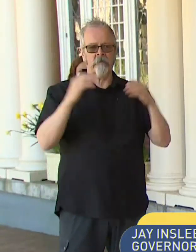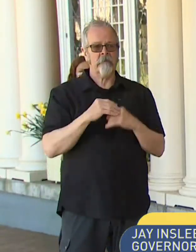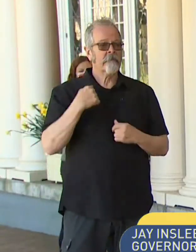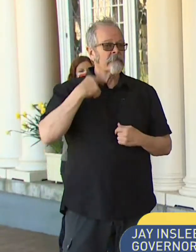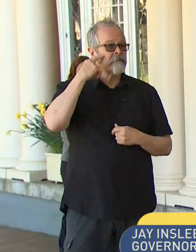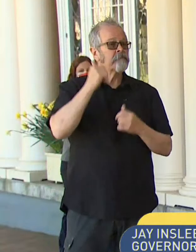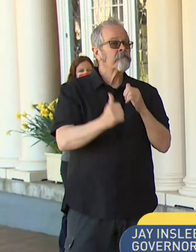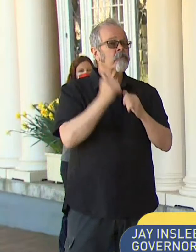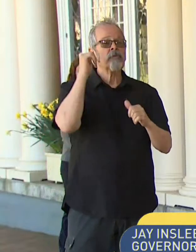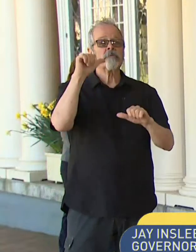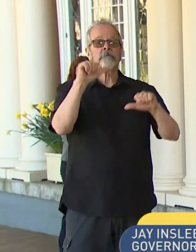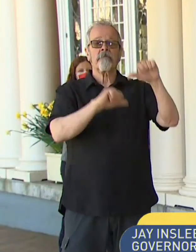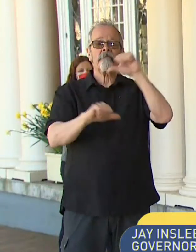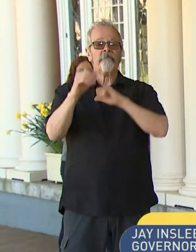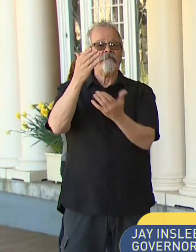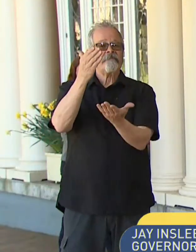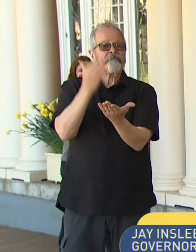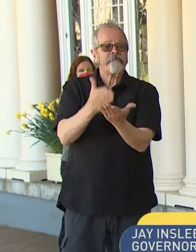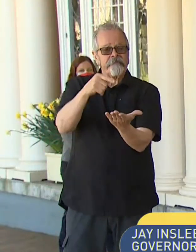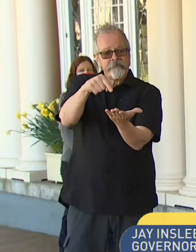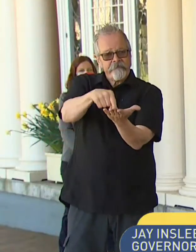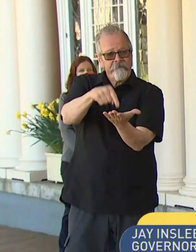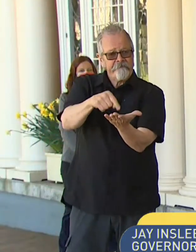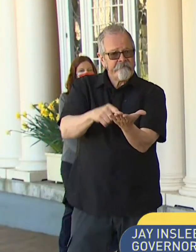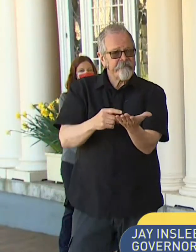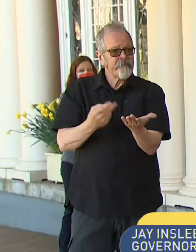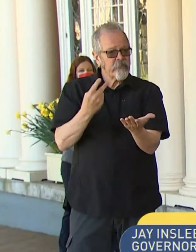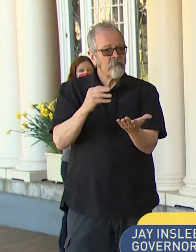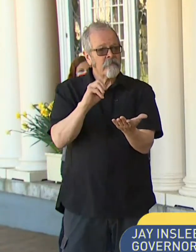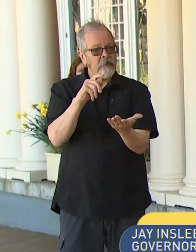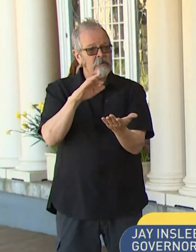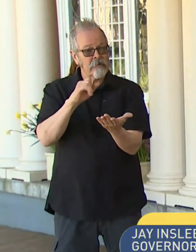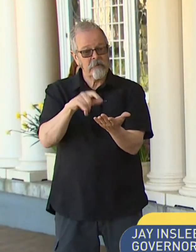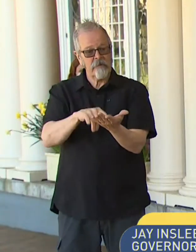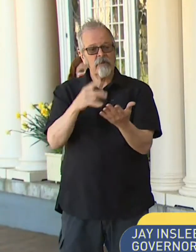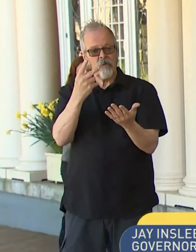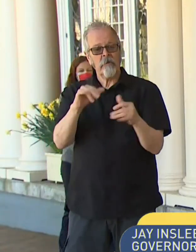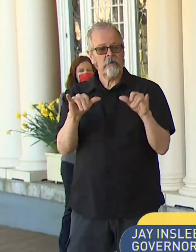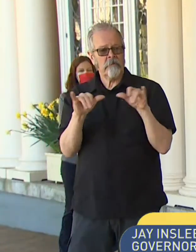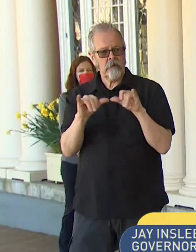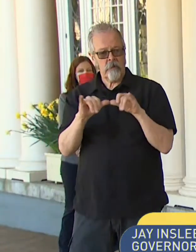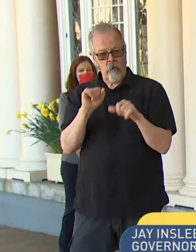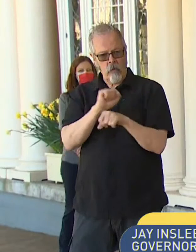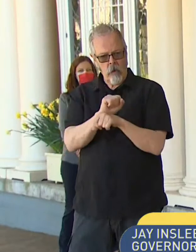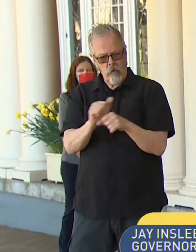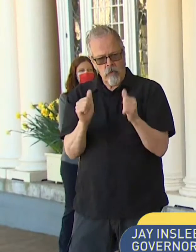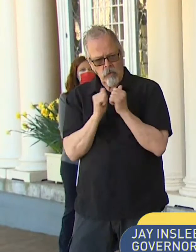scientifically credible two metrics that work together in this regard.